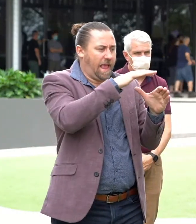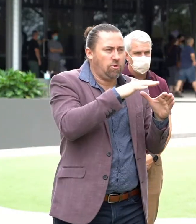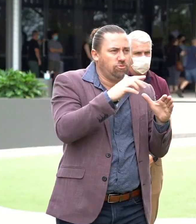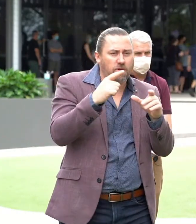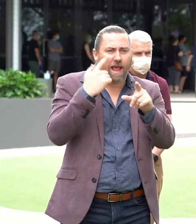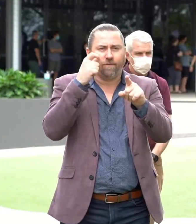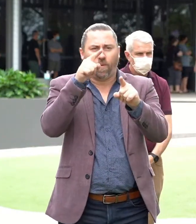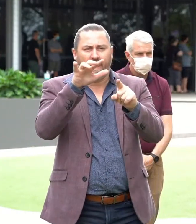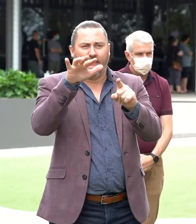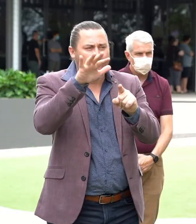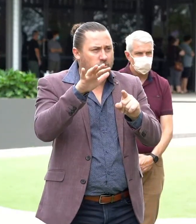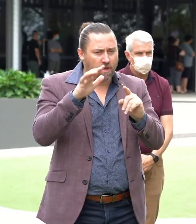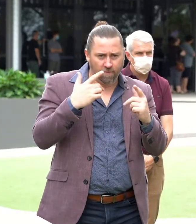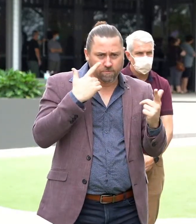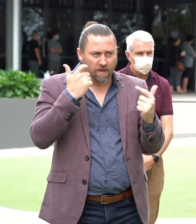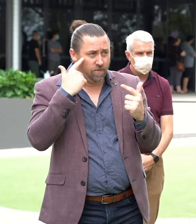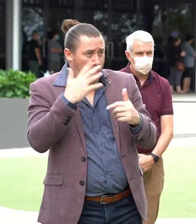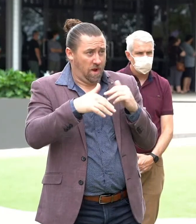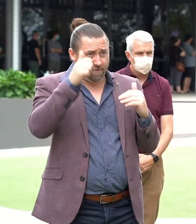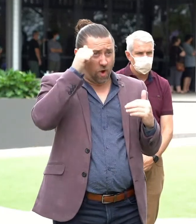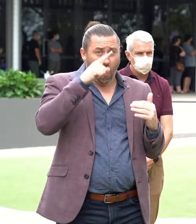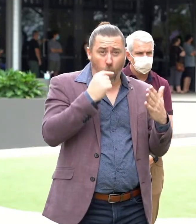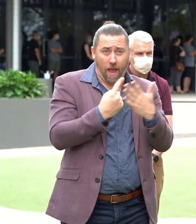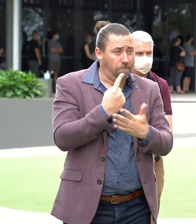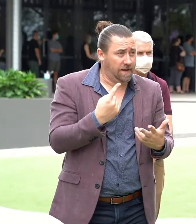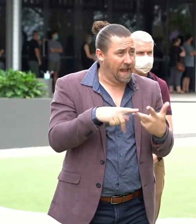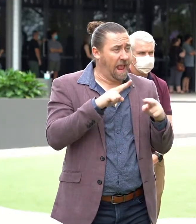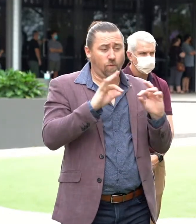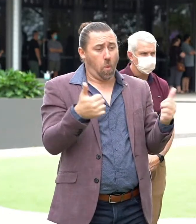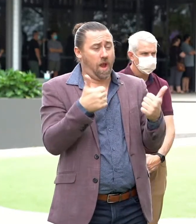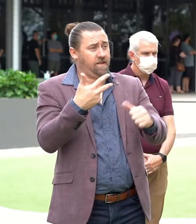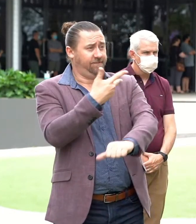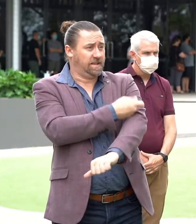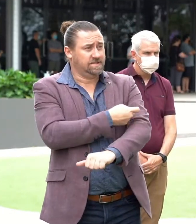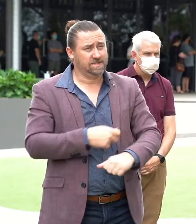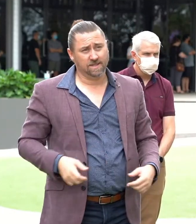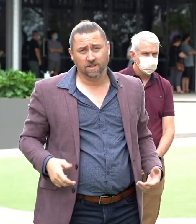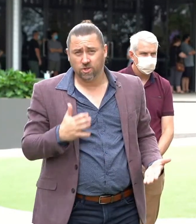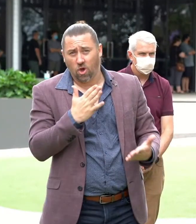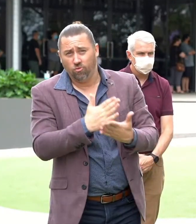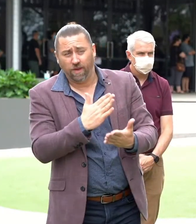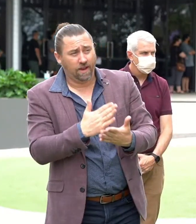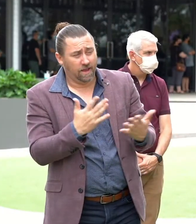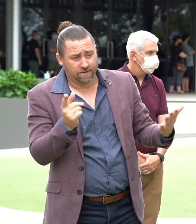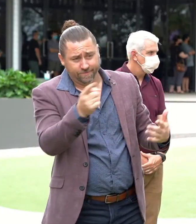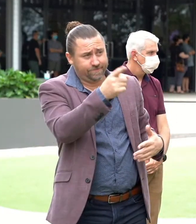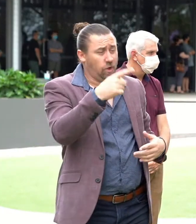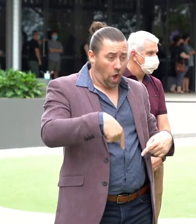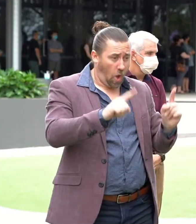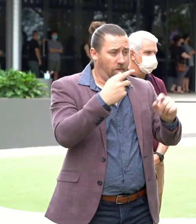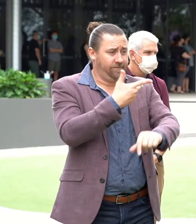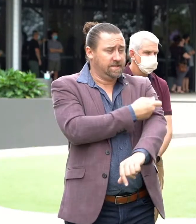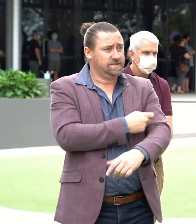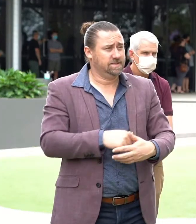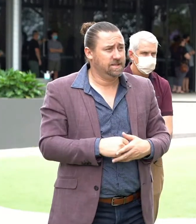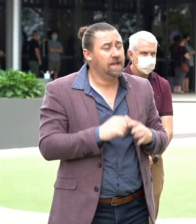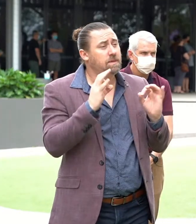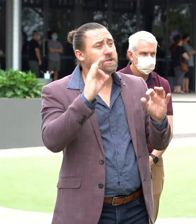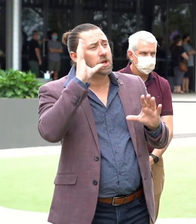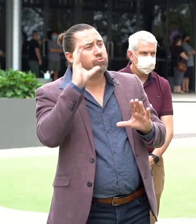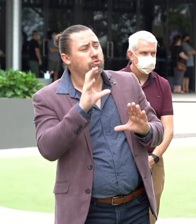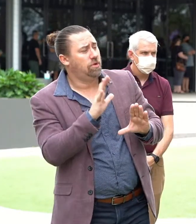coverage in those particular areas. So that's really a call out to people. Everyone needs to get vaccinated, particularly people in rural